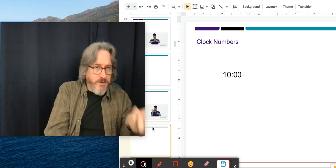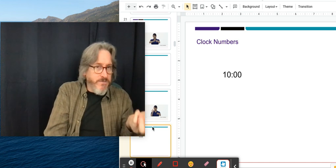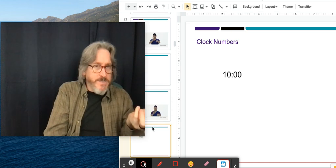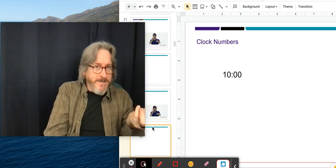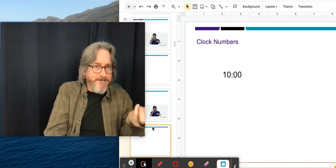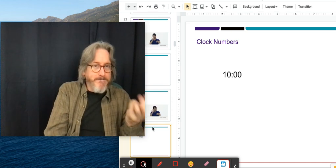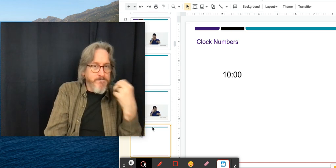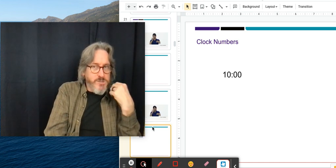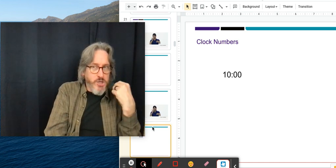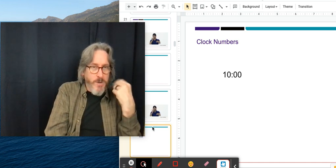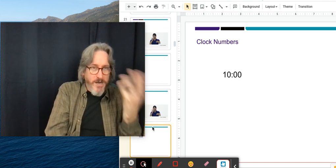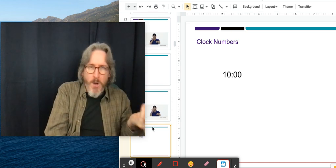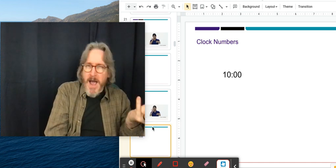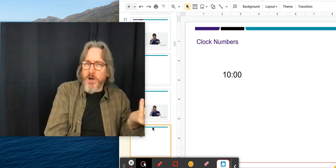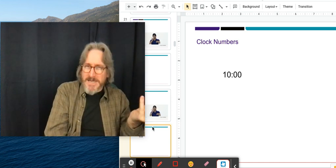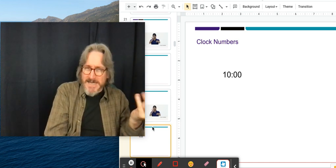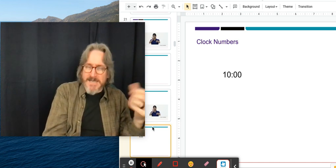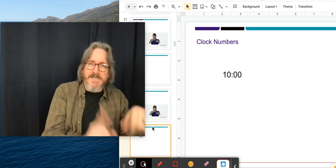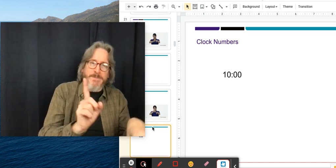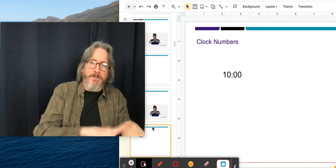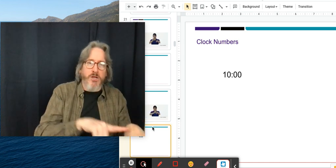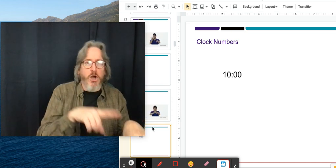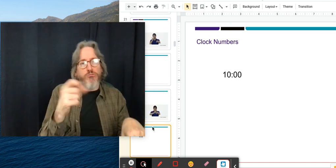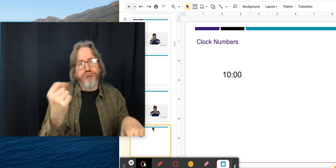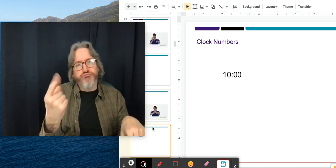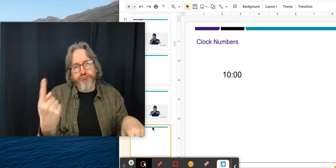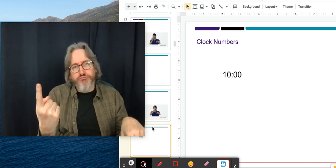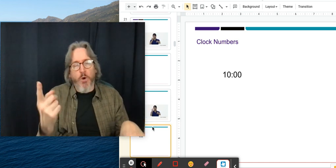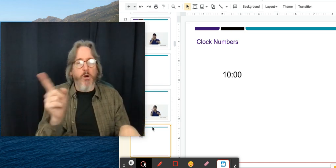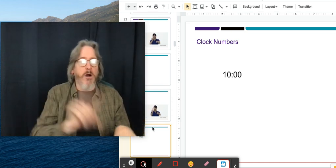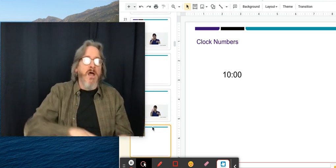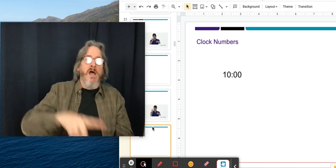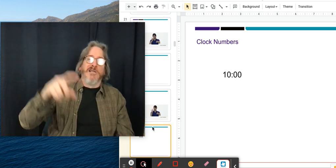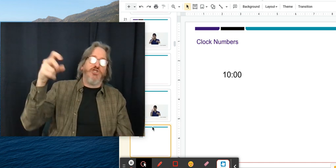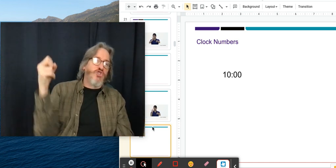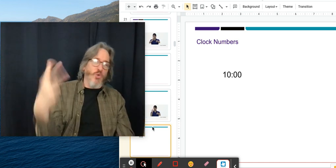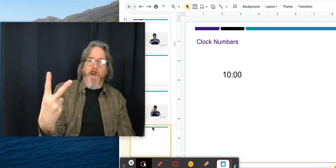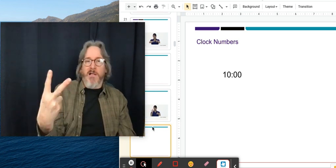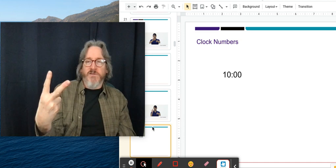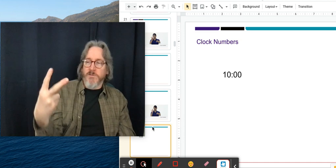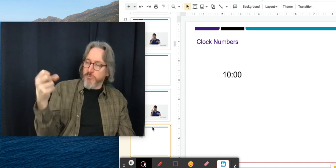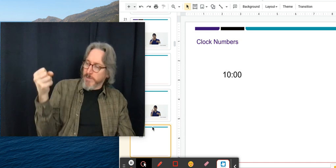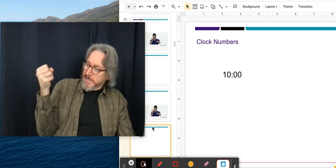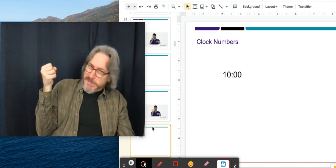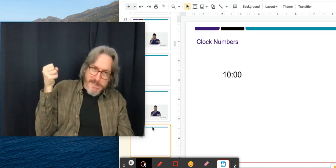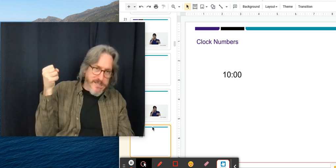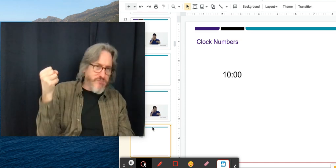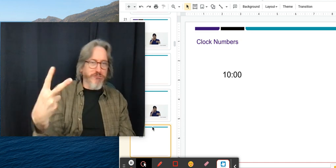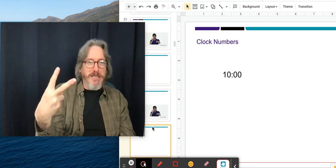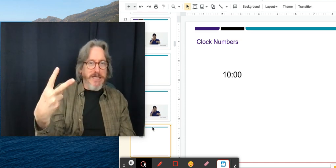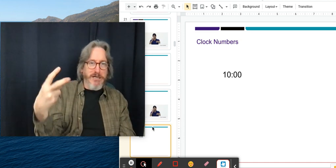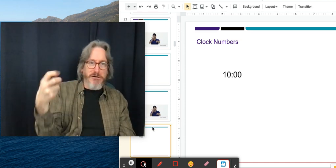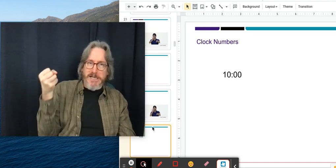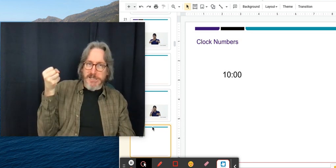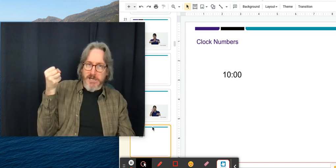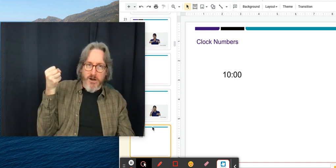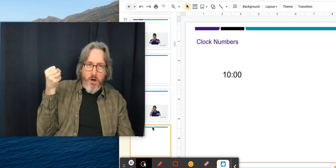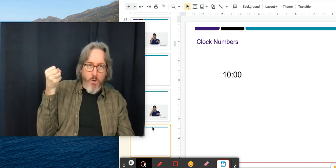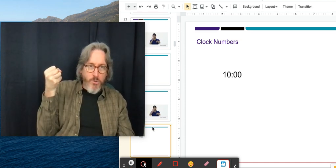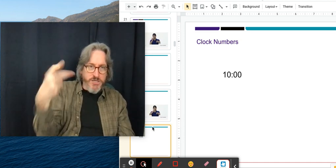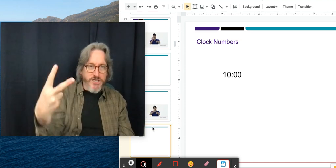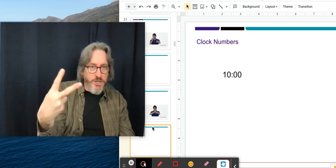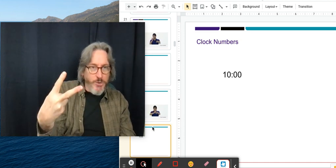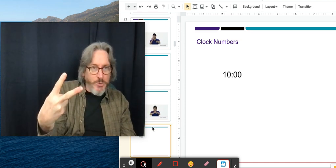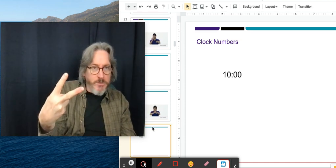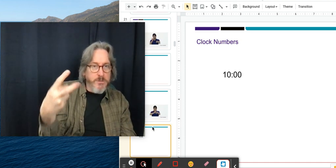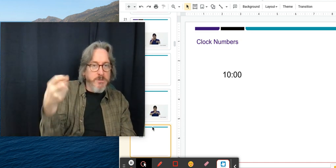very confusing. So in Ohio, I tend to see people go, or 12, because this is really clear. It's a